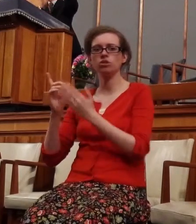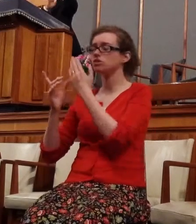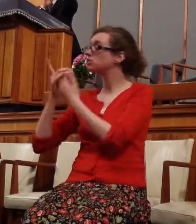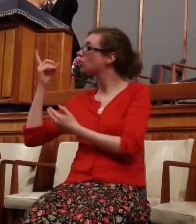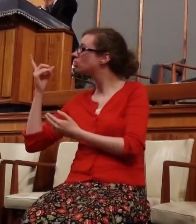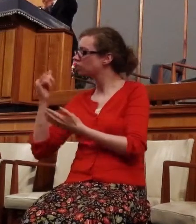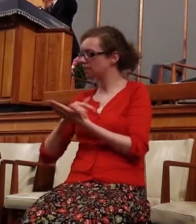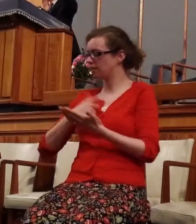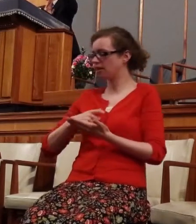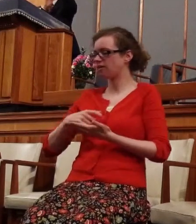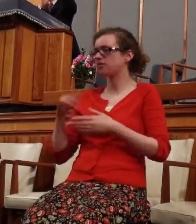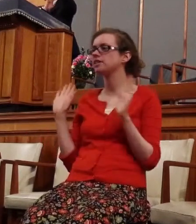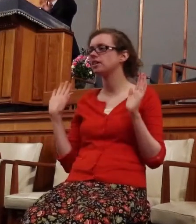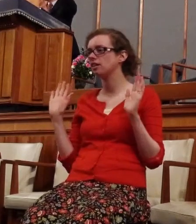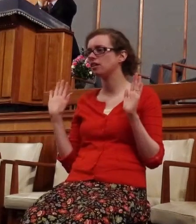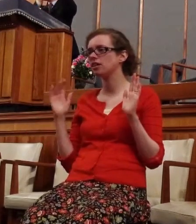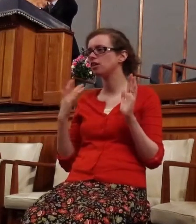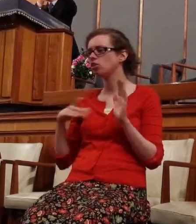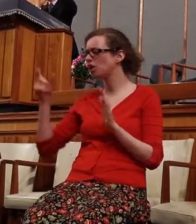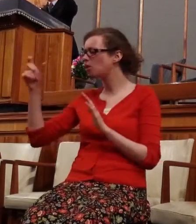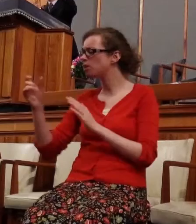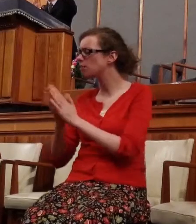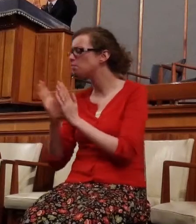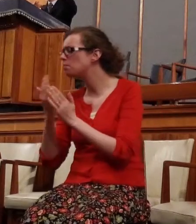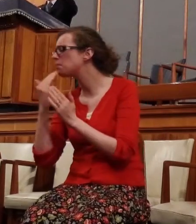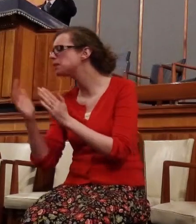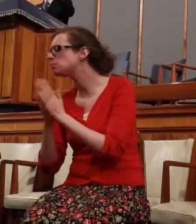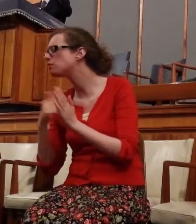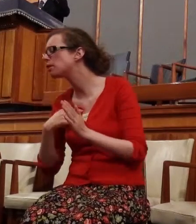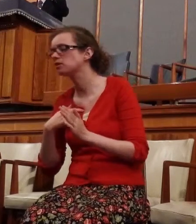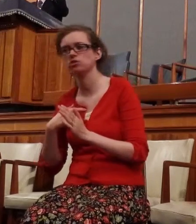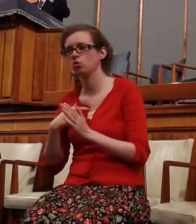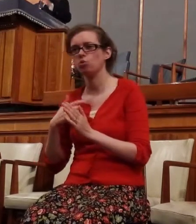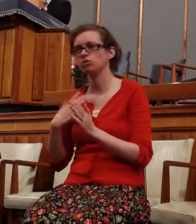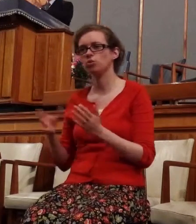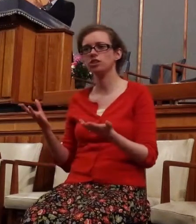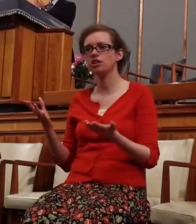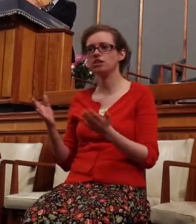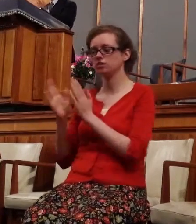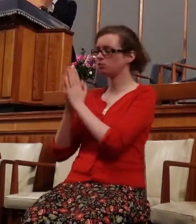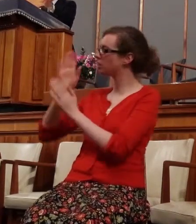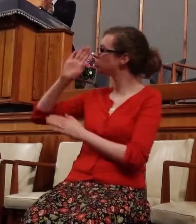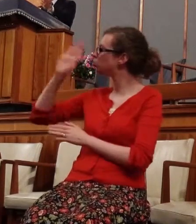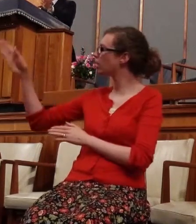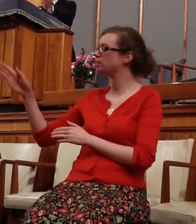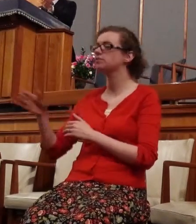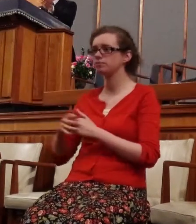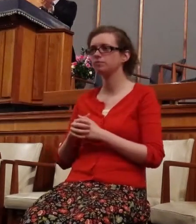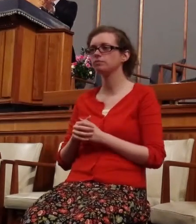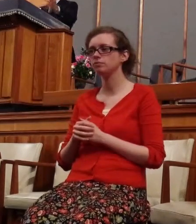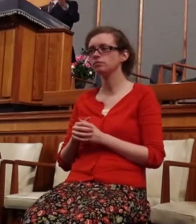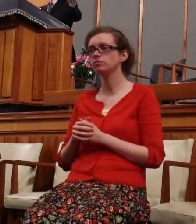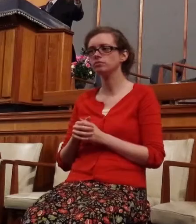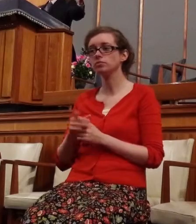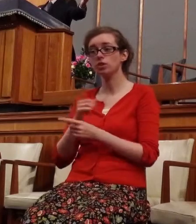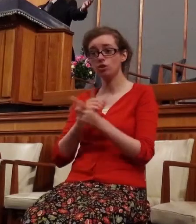No intermediary, no mediator except the Lord Jesus Christ, and no third party. If you mean it, you come to the Lord Jesus